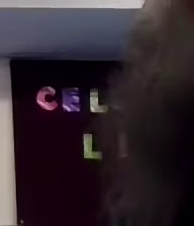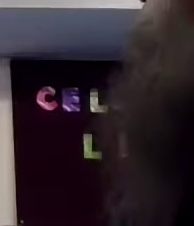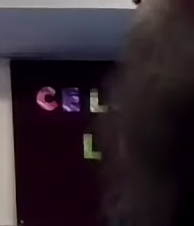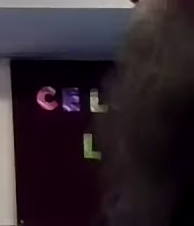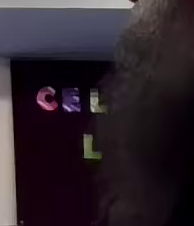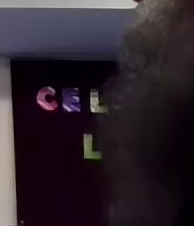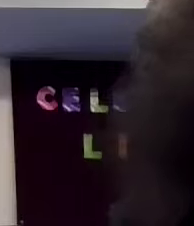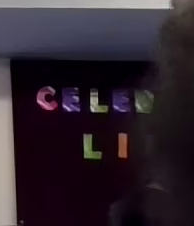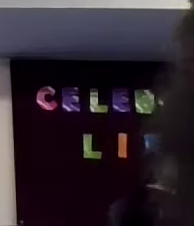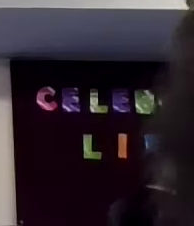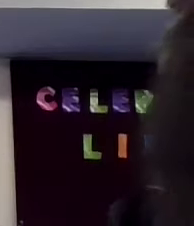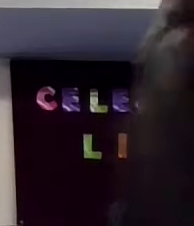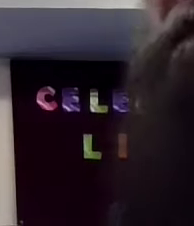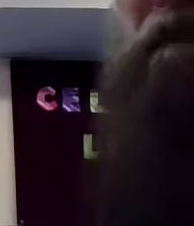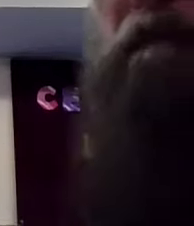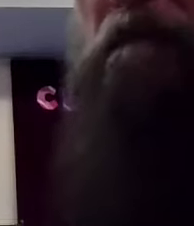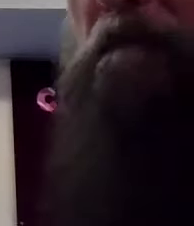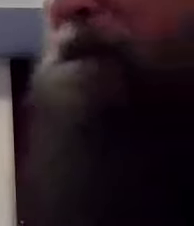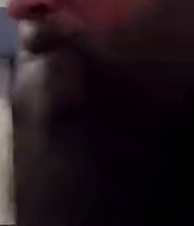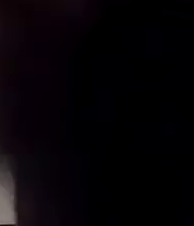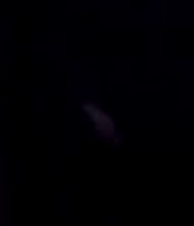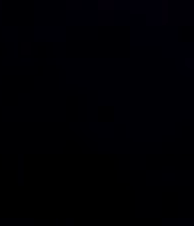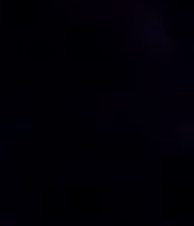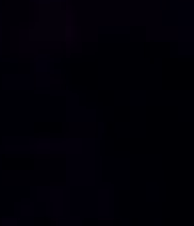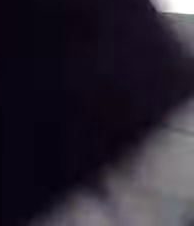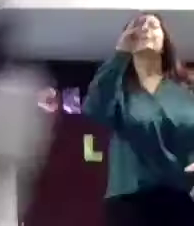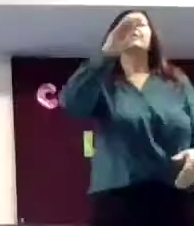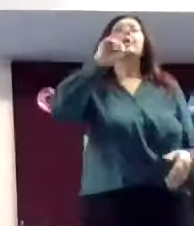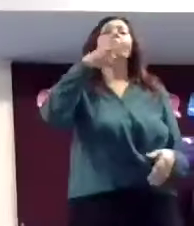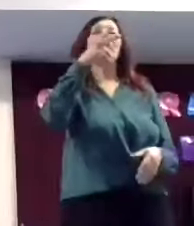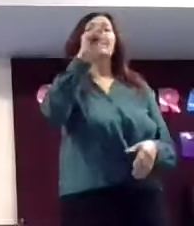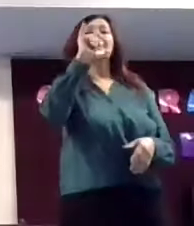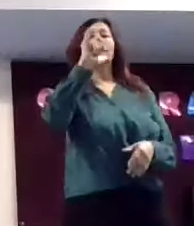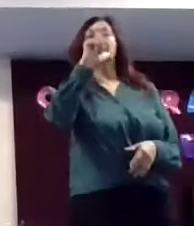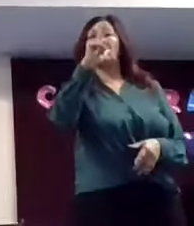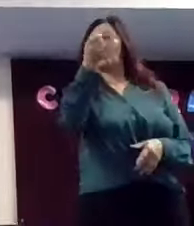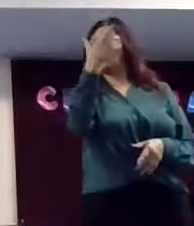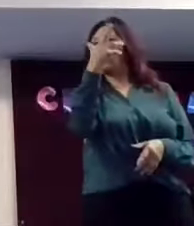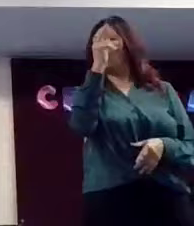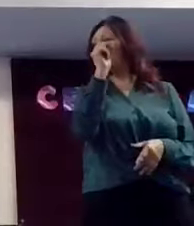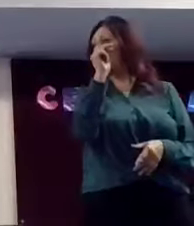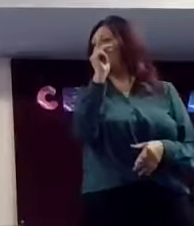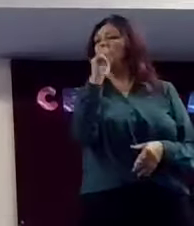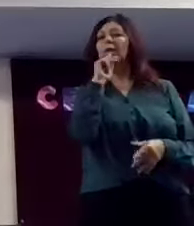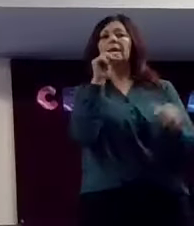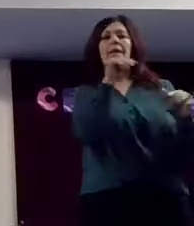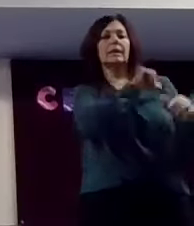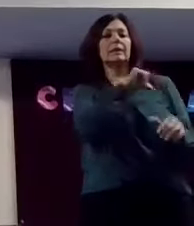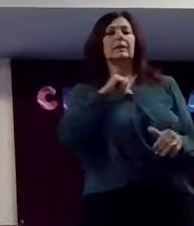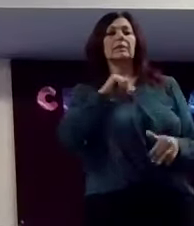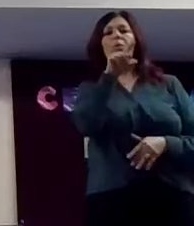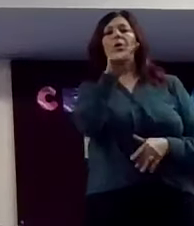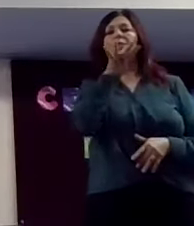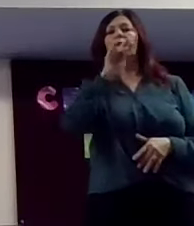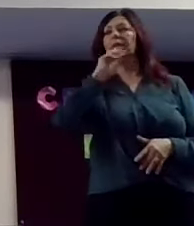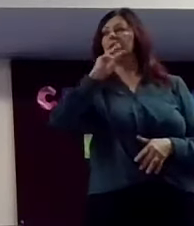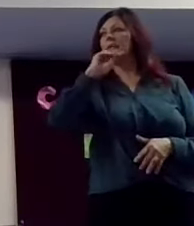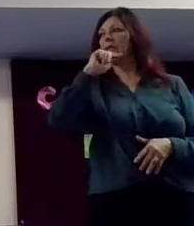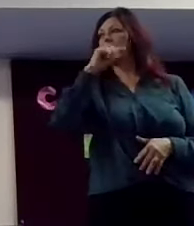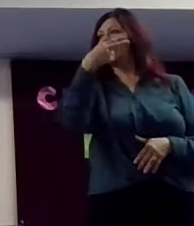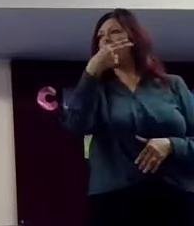The next candidate is Deborah Kilborn, Assembly 146th